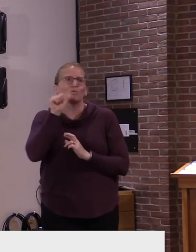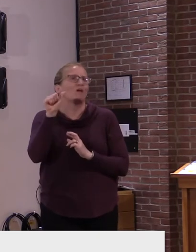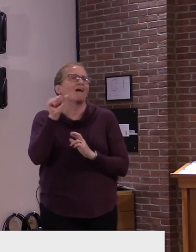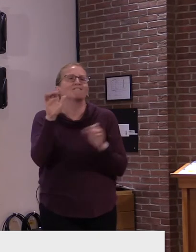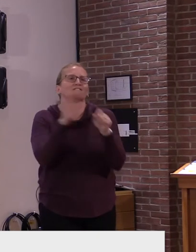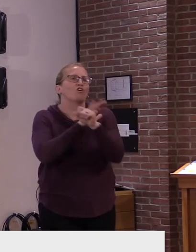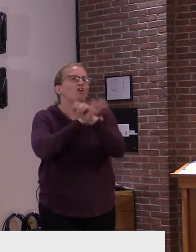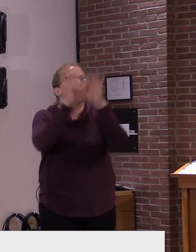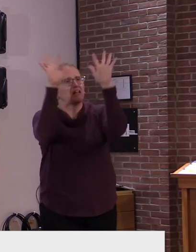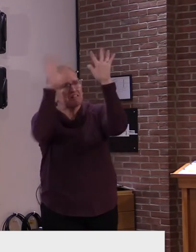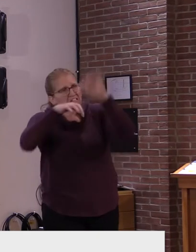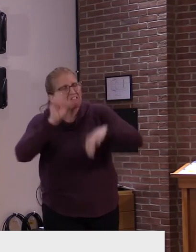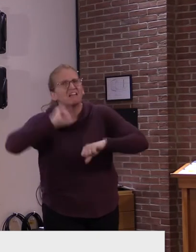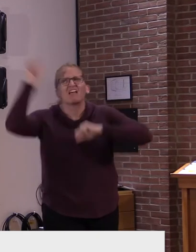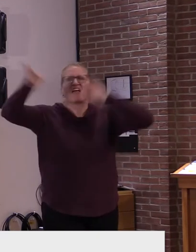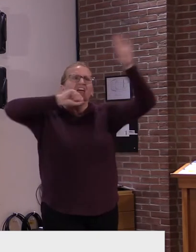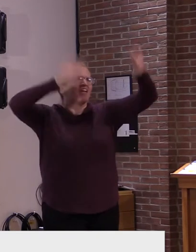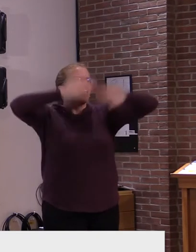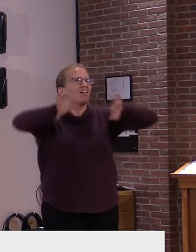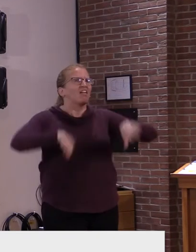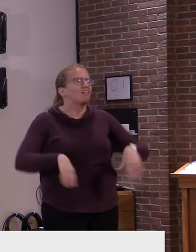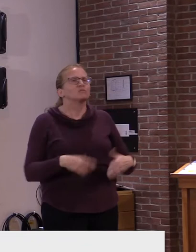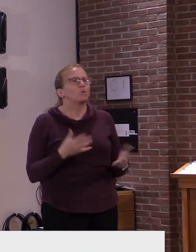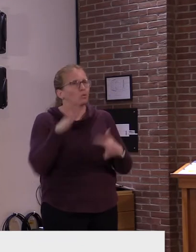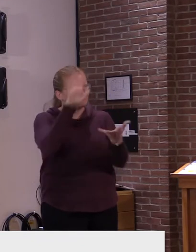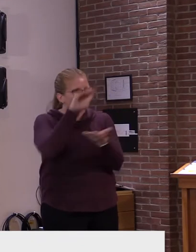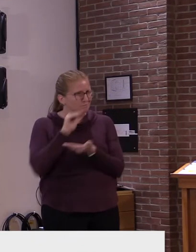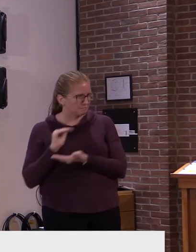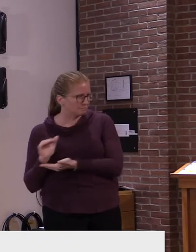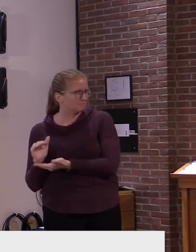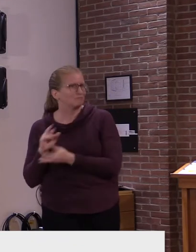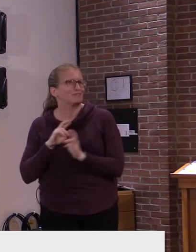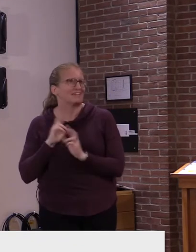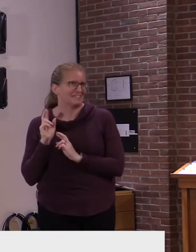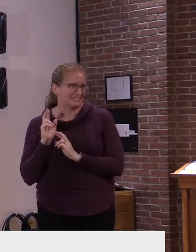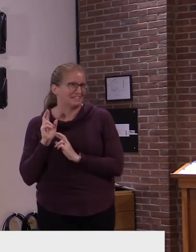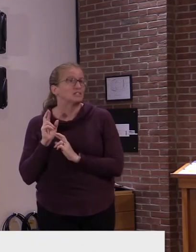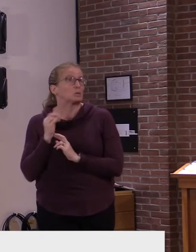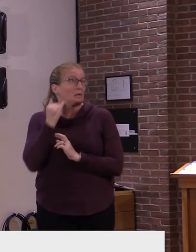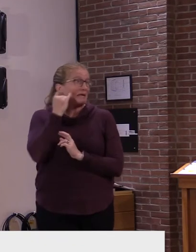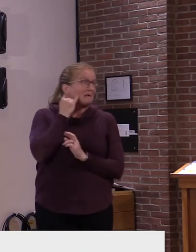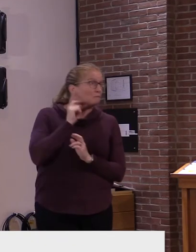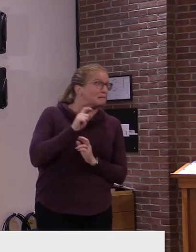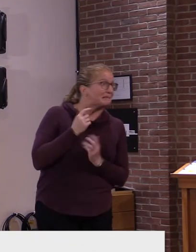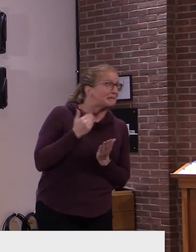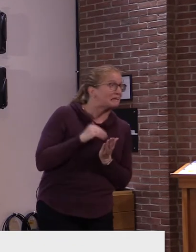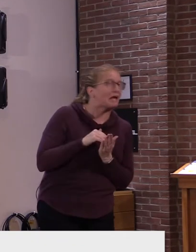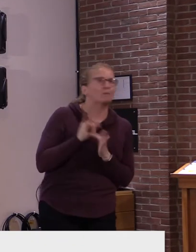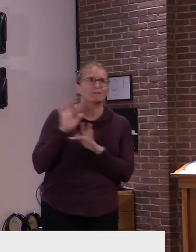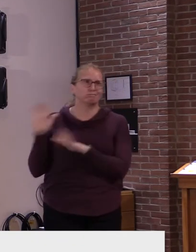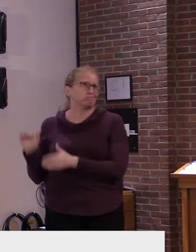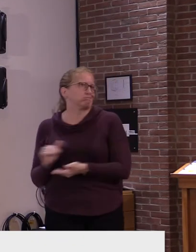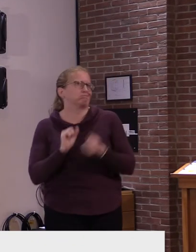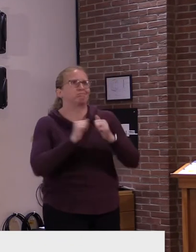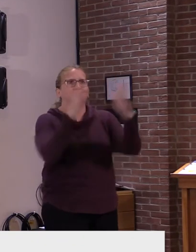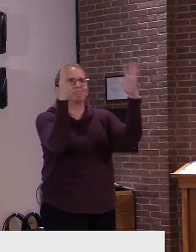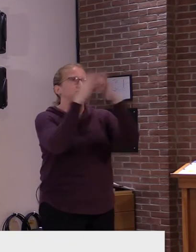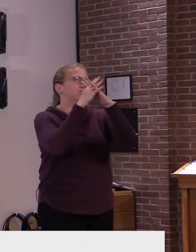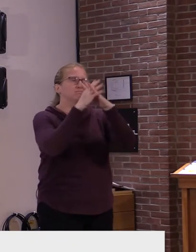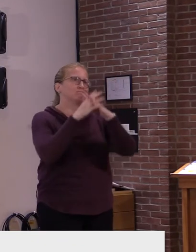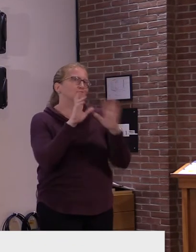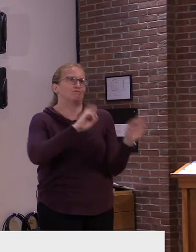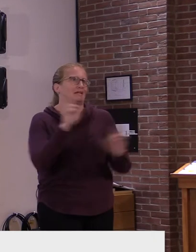down so we have the ability to scale up quite fast and quite significantly the issue will be